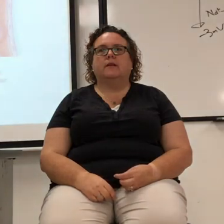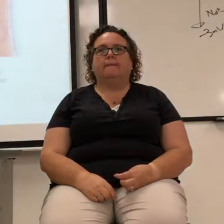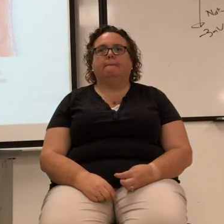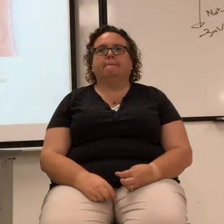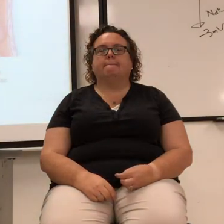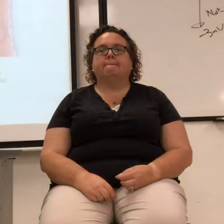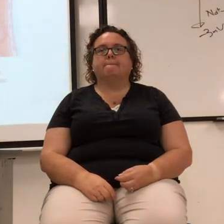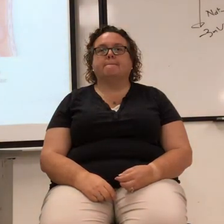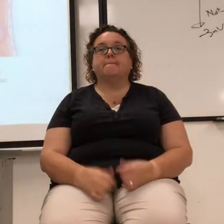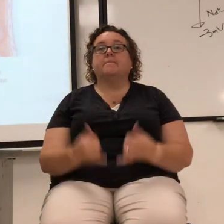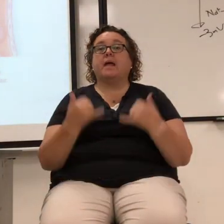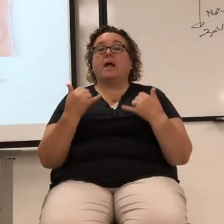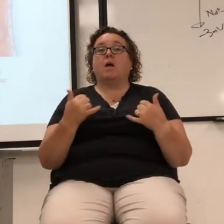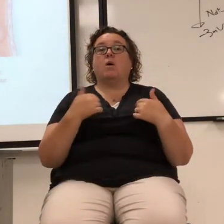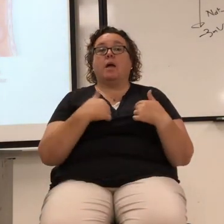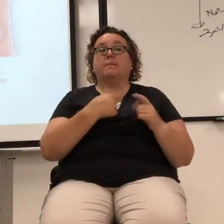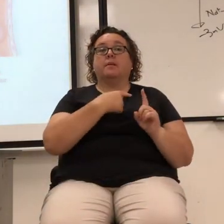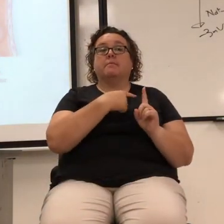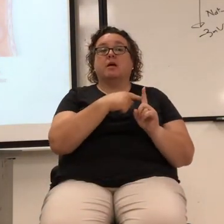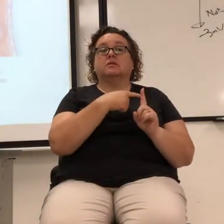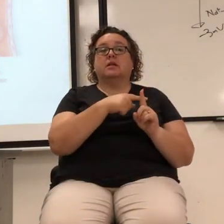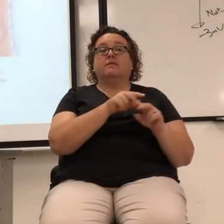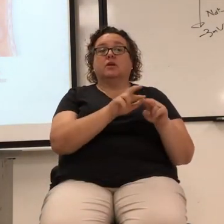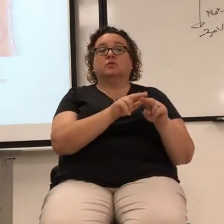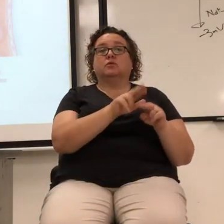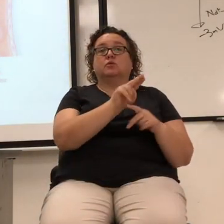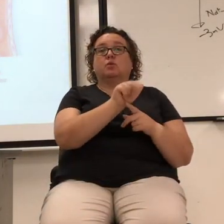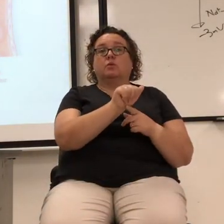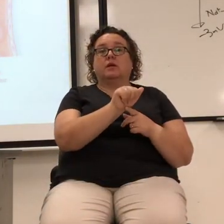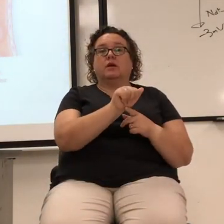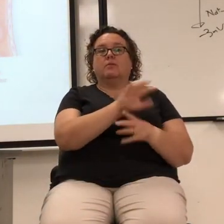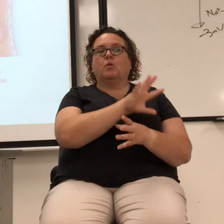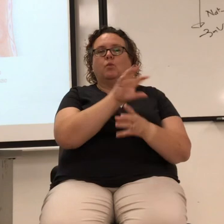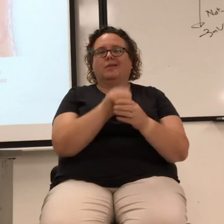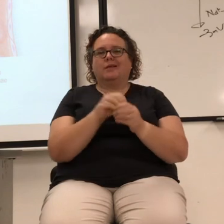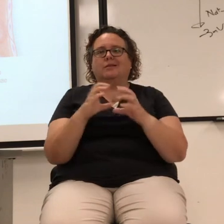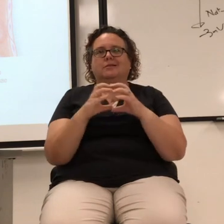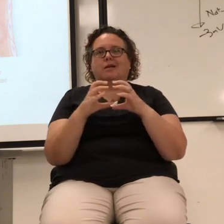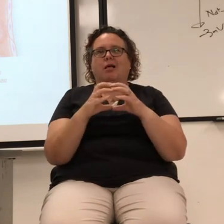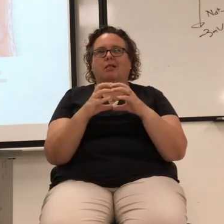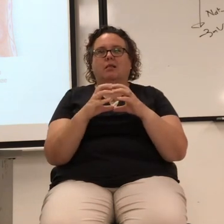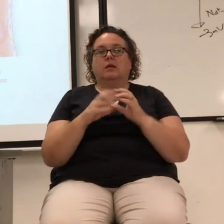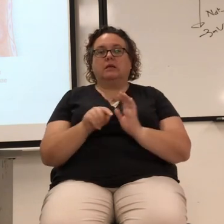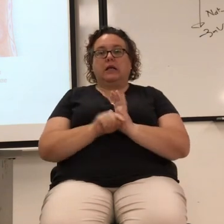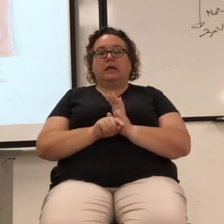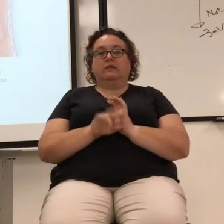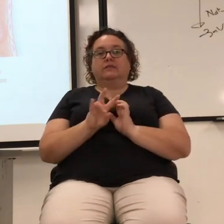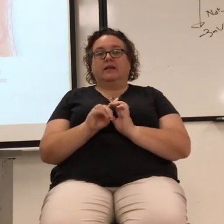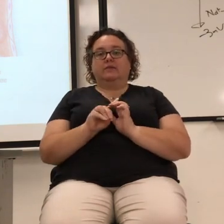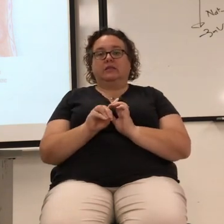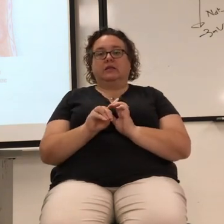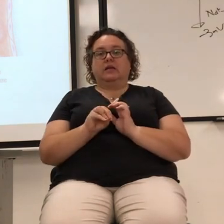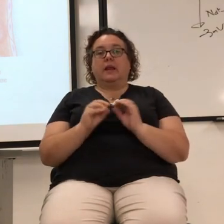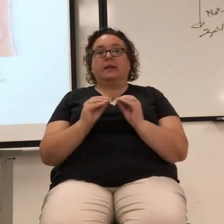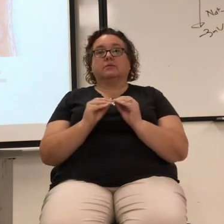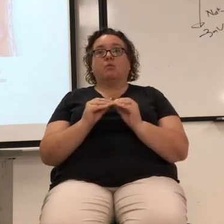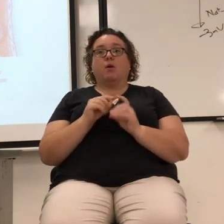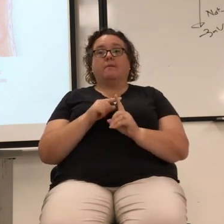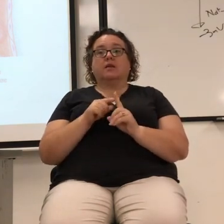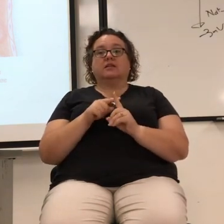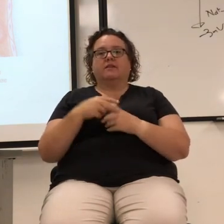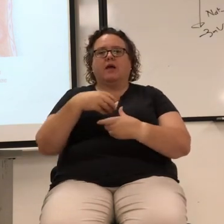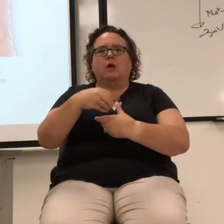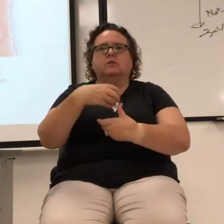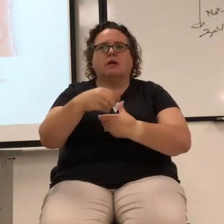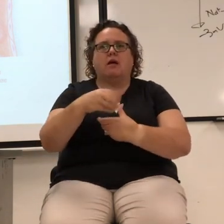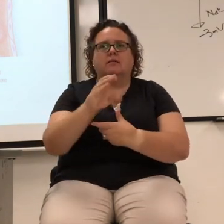Now you're a positive sodium ion in the cell. You're in negative 70, and it's more positive